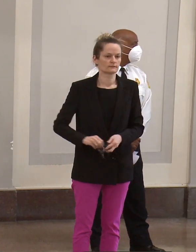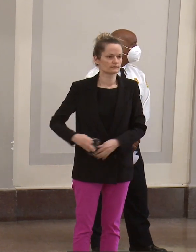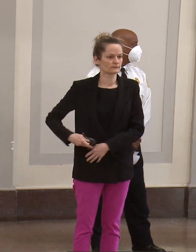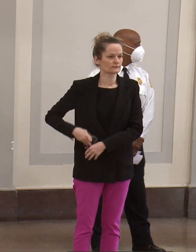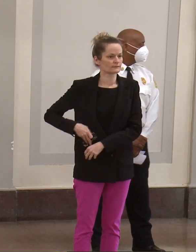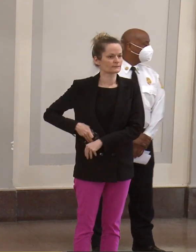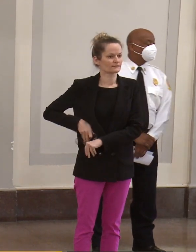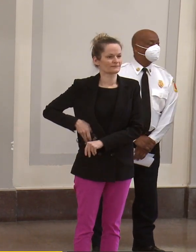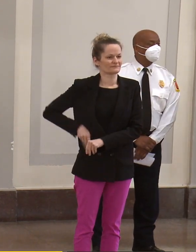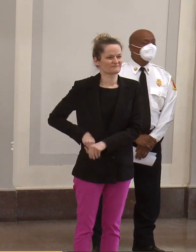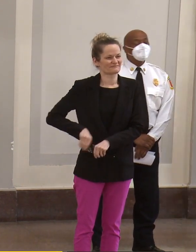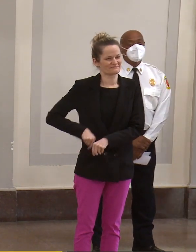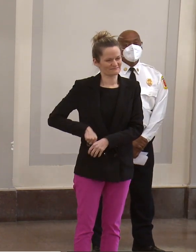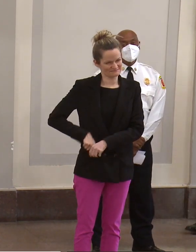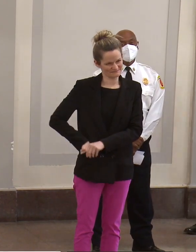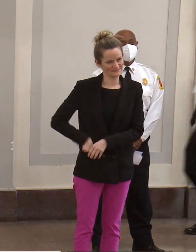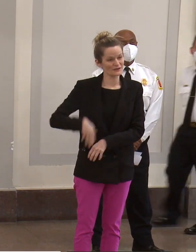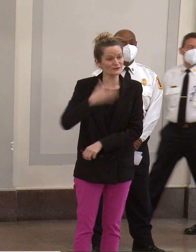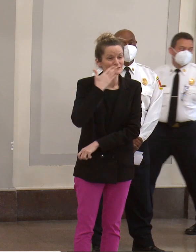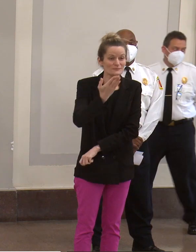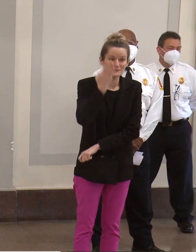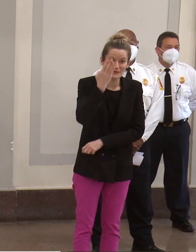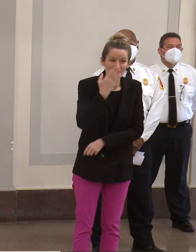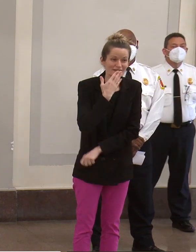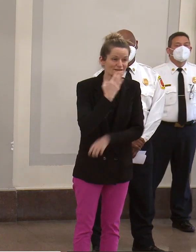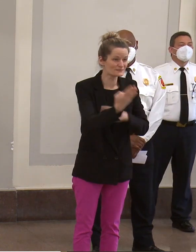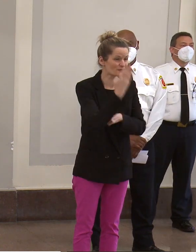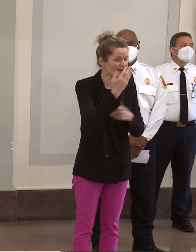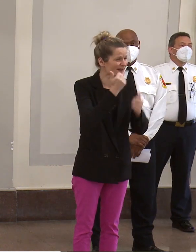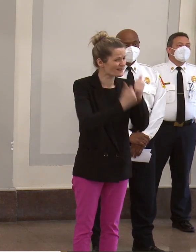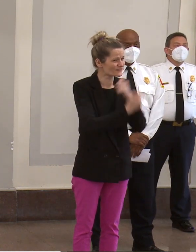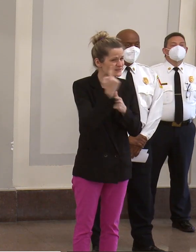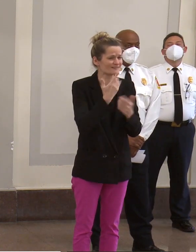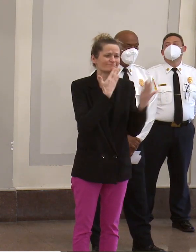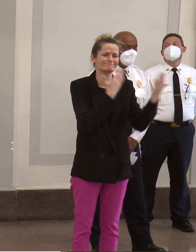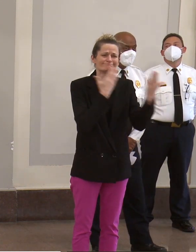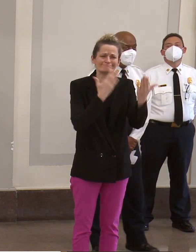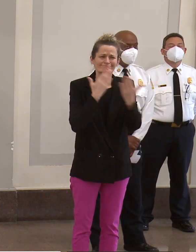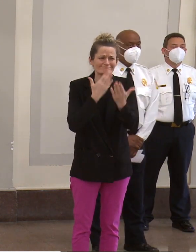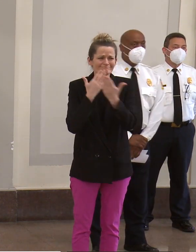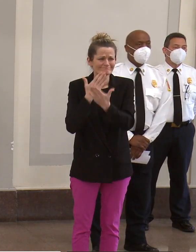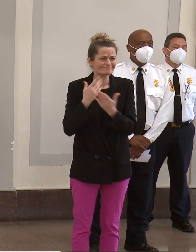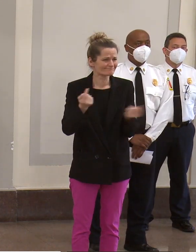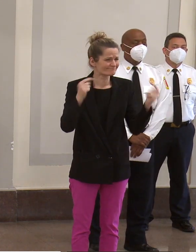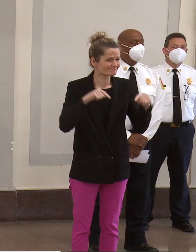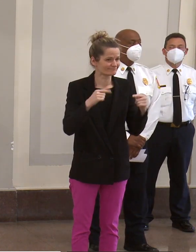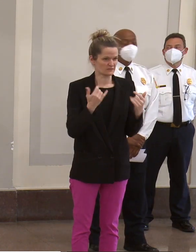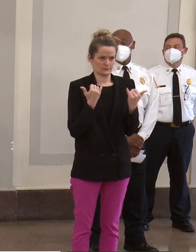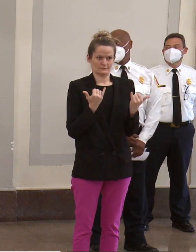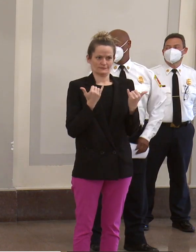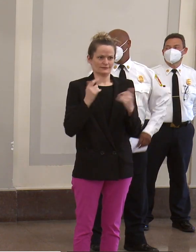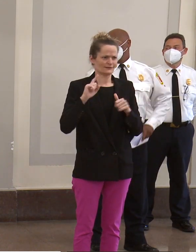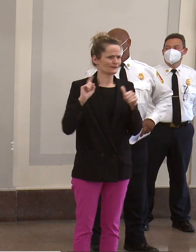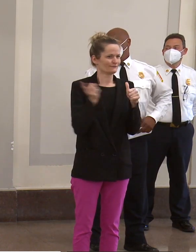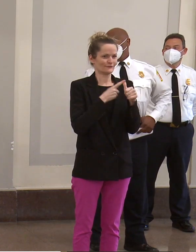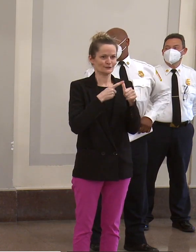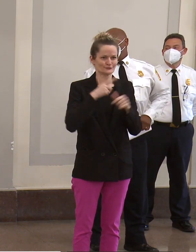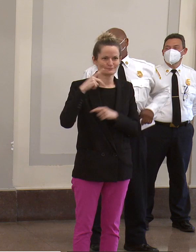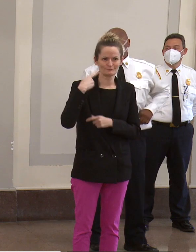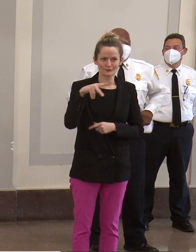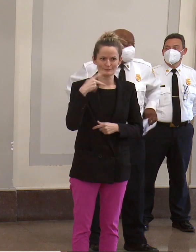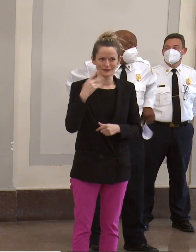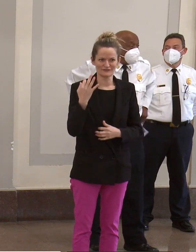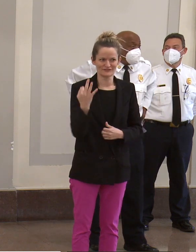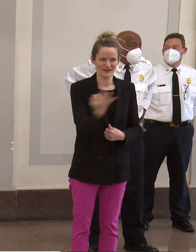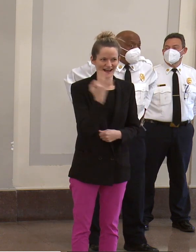Good morning, everyone. Thank you all for joining us on this first Purple Friday of the season.